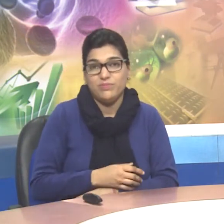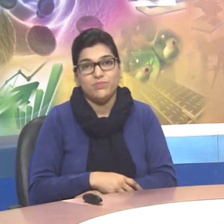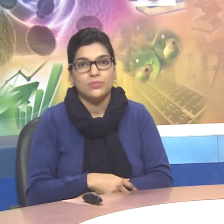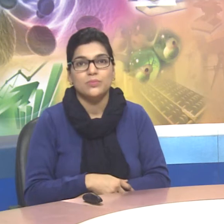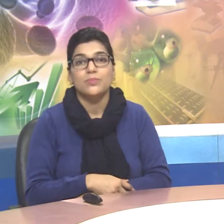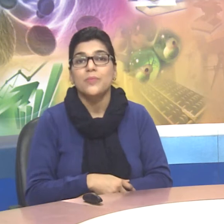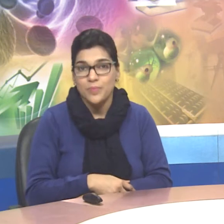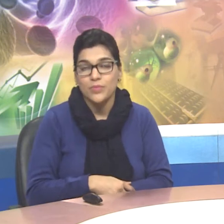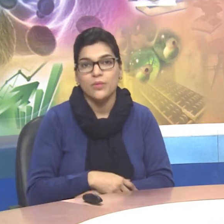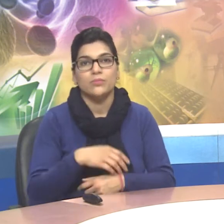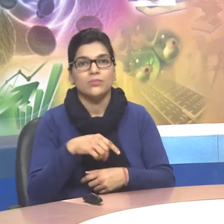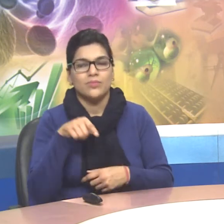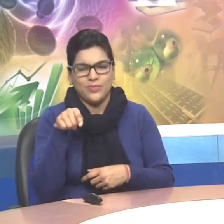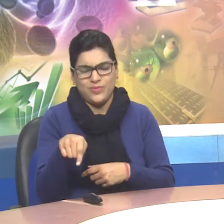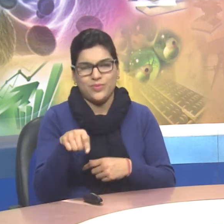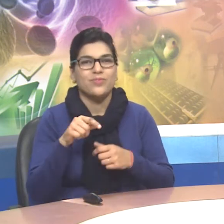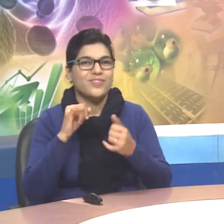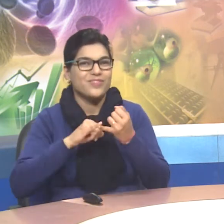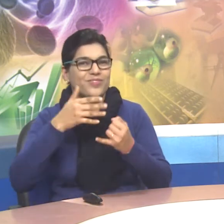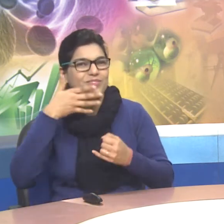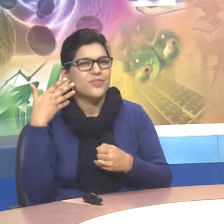rolled up her eyes in